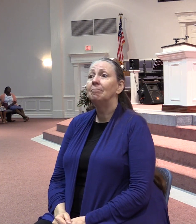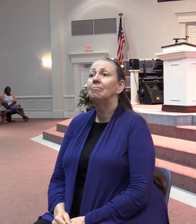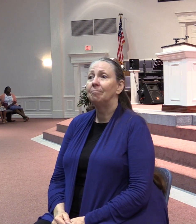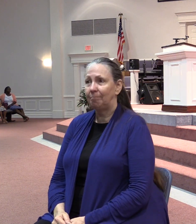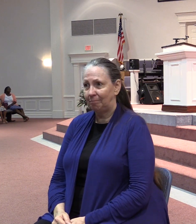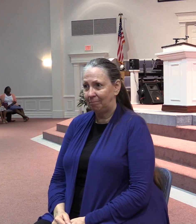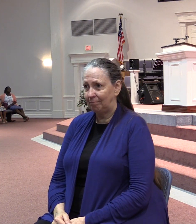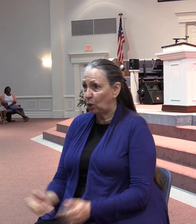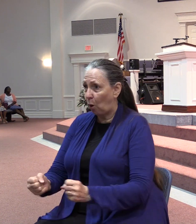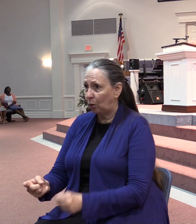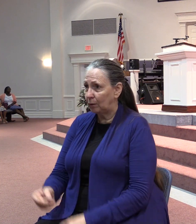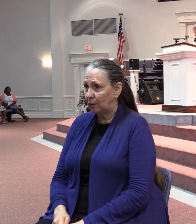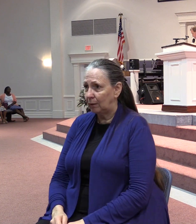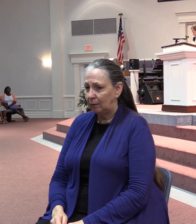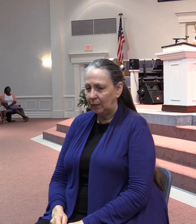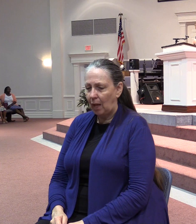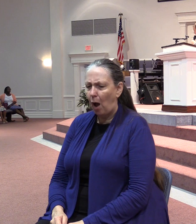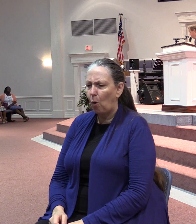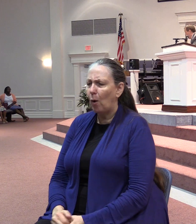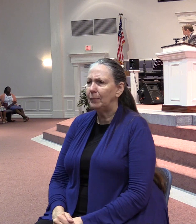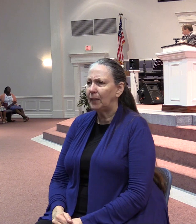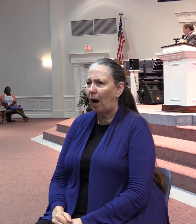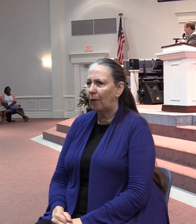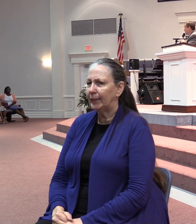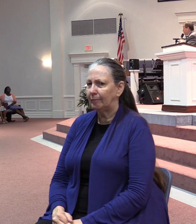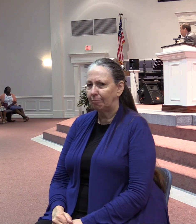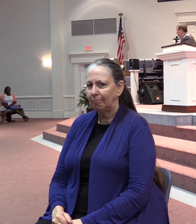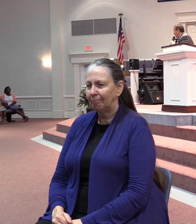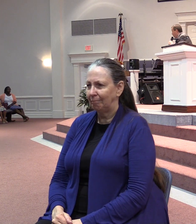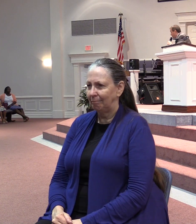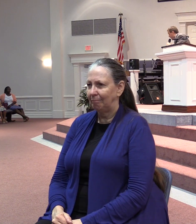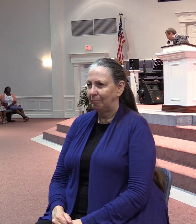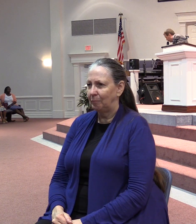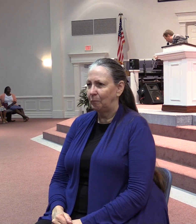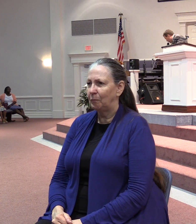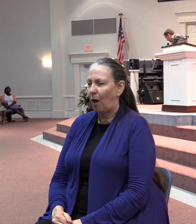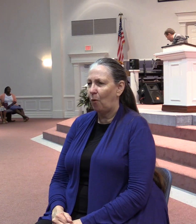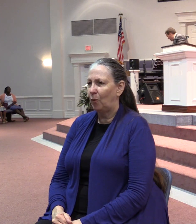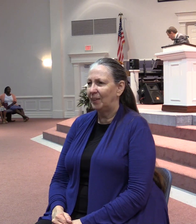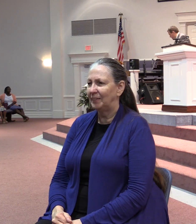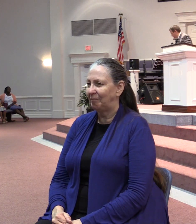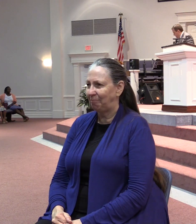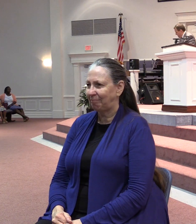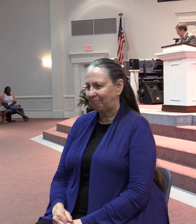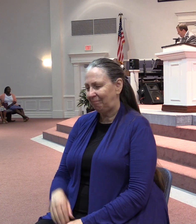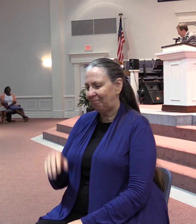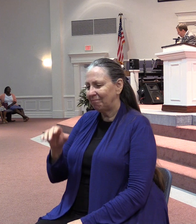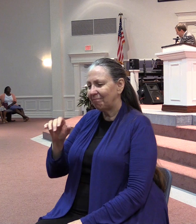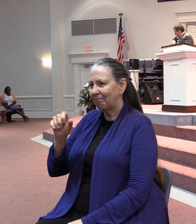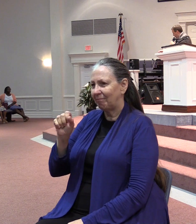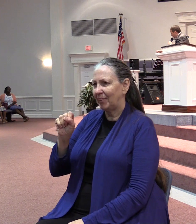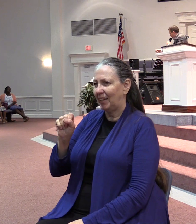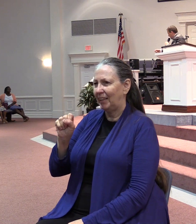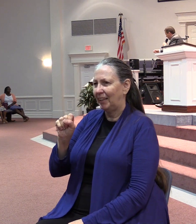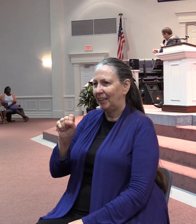The sin, an altar. You got the stronghold, a temple. And then that stronghold takes root. And you